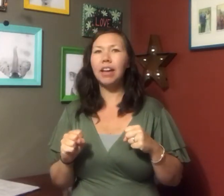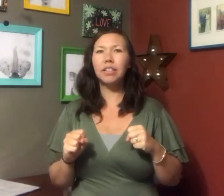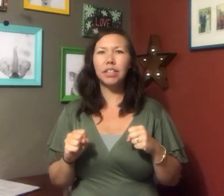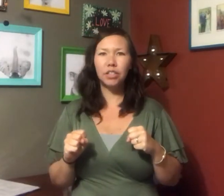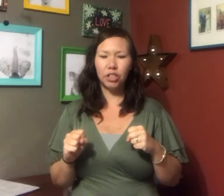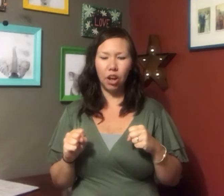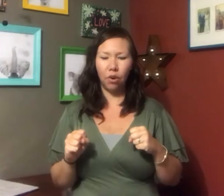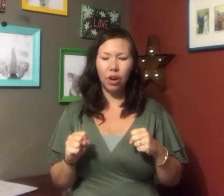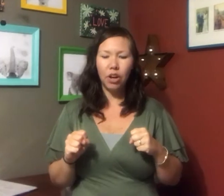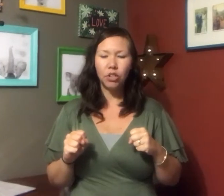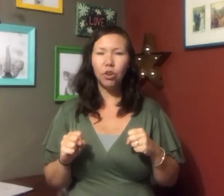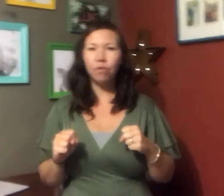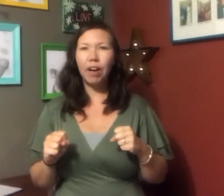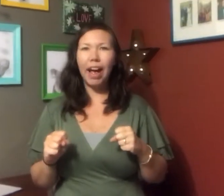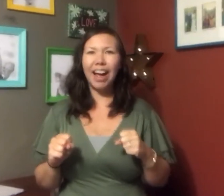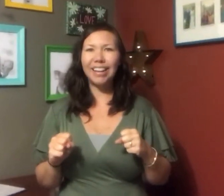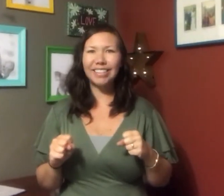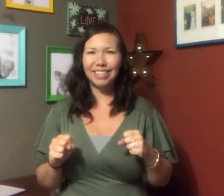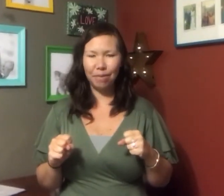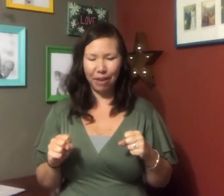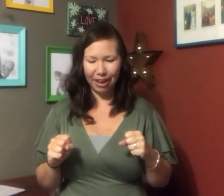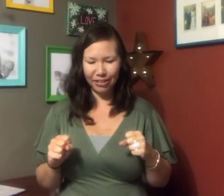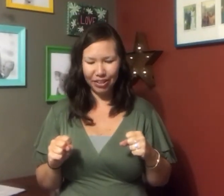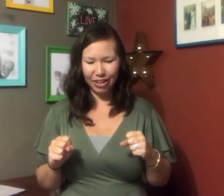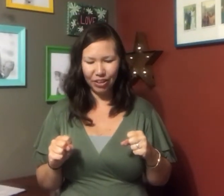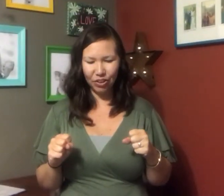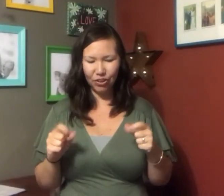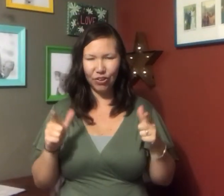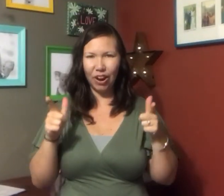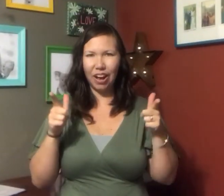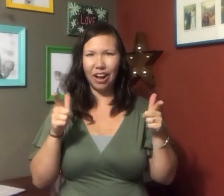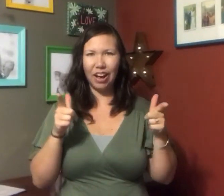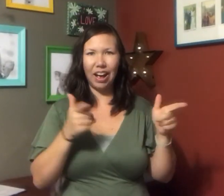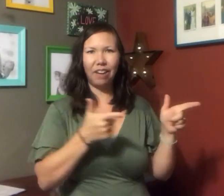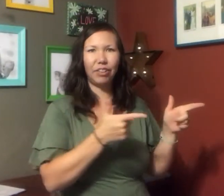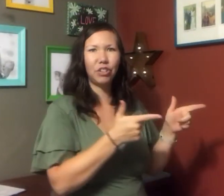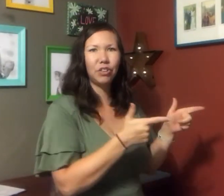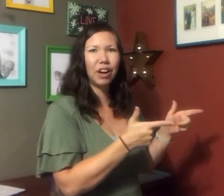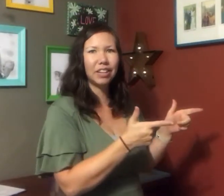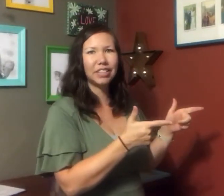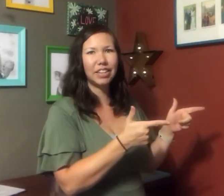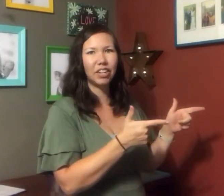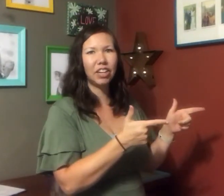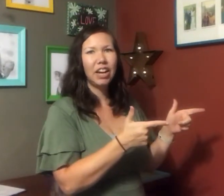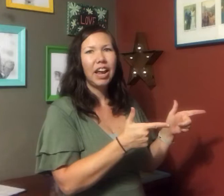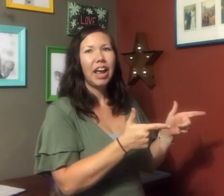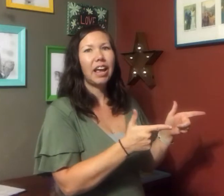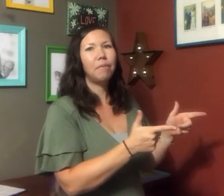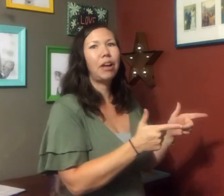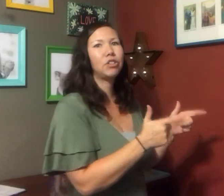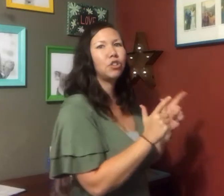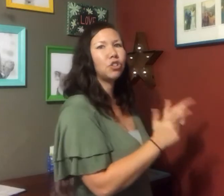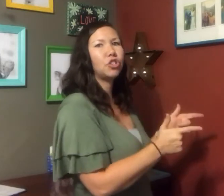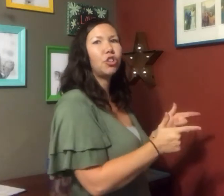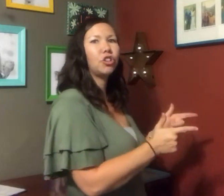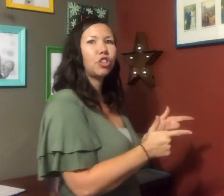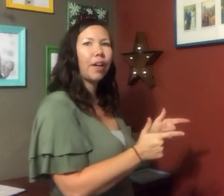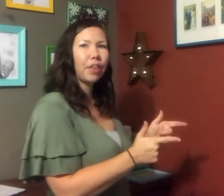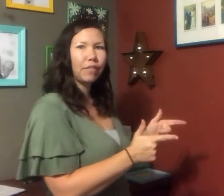Fast and slow. So fast, imagine that you have your 2 guns here, and imagine you just shot them and